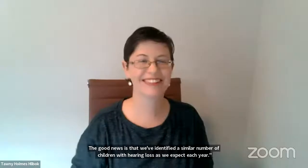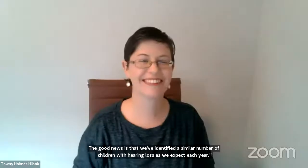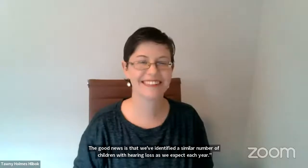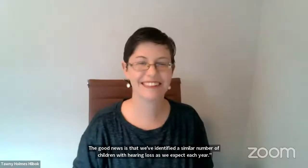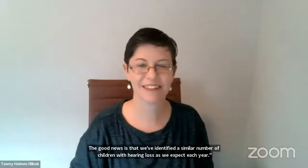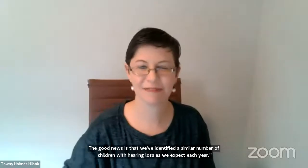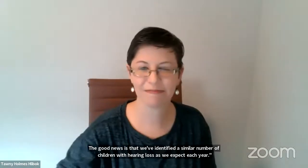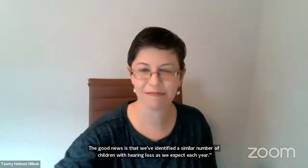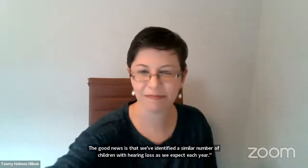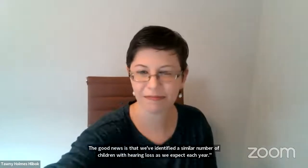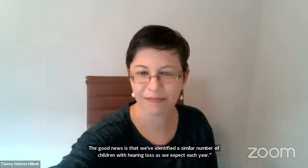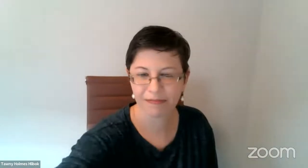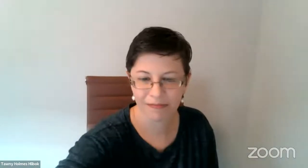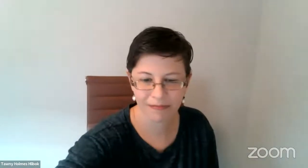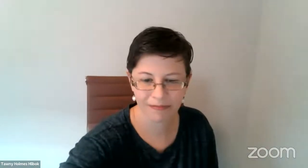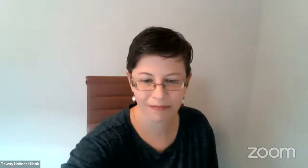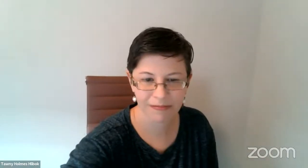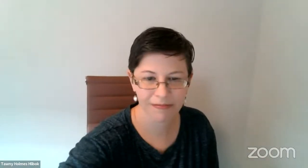see.